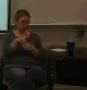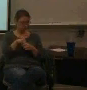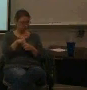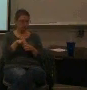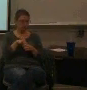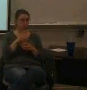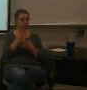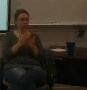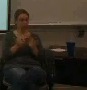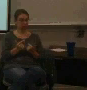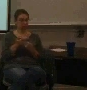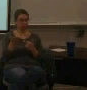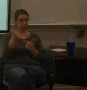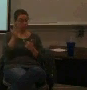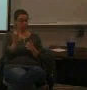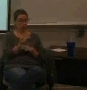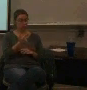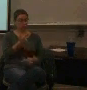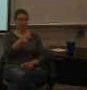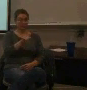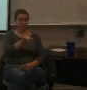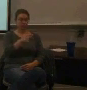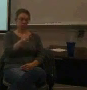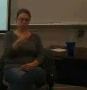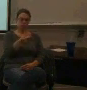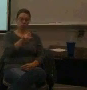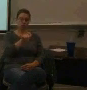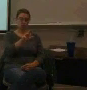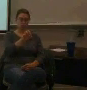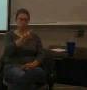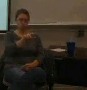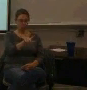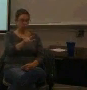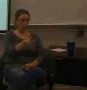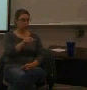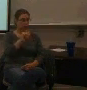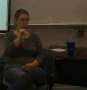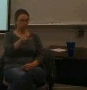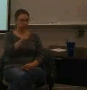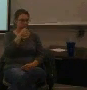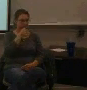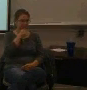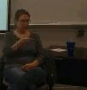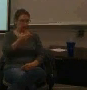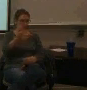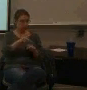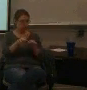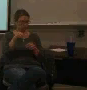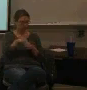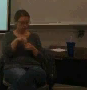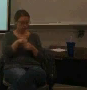Some organisms will use glycerol to remain isotonic, so they don't have to deal with the high salt concentrations.